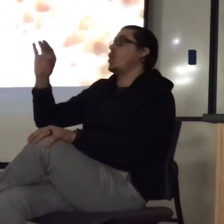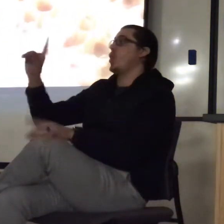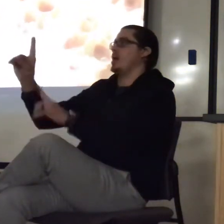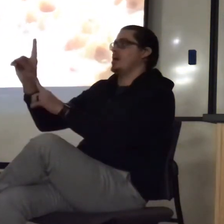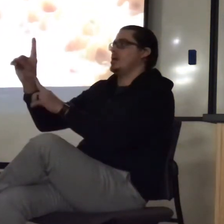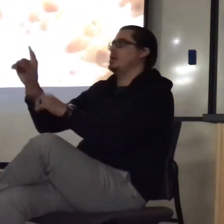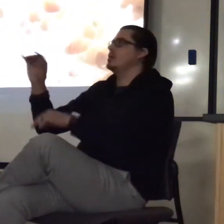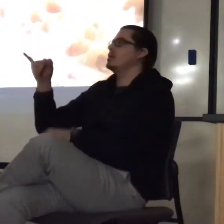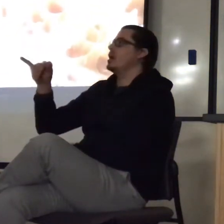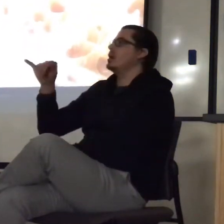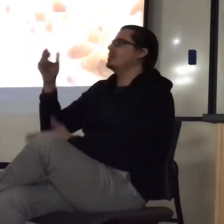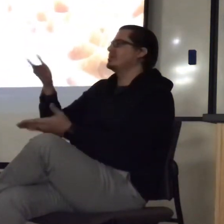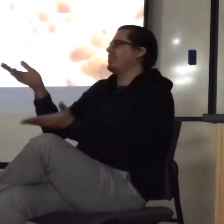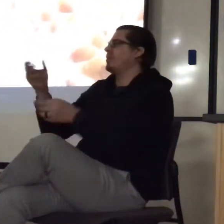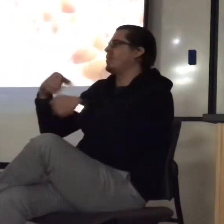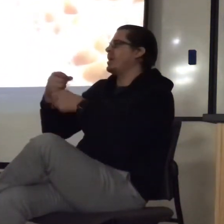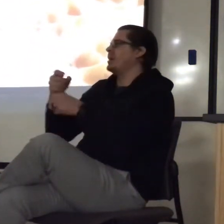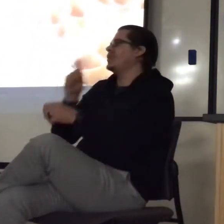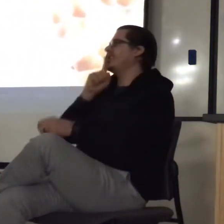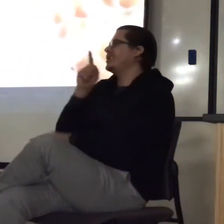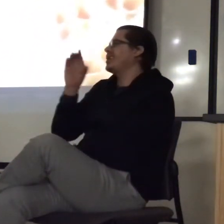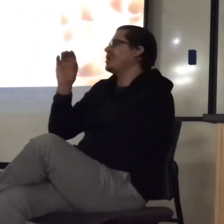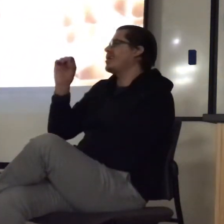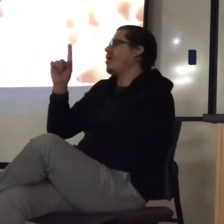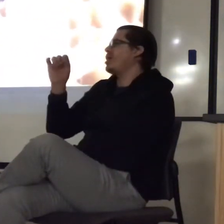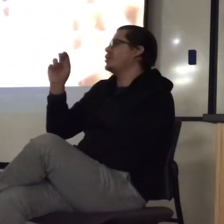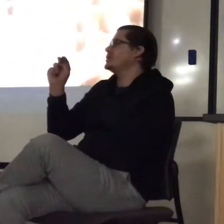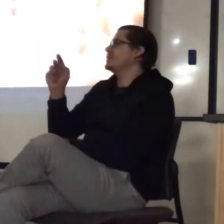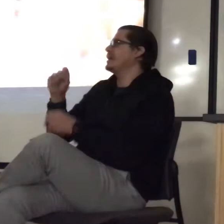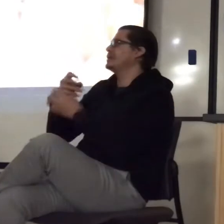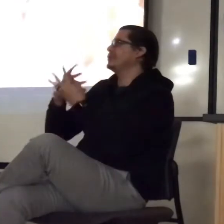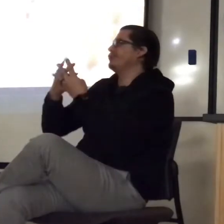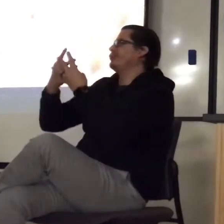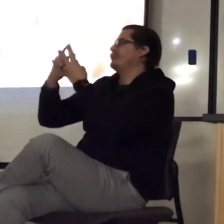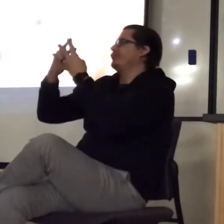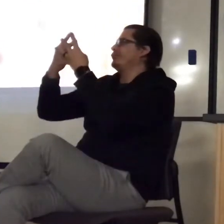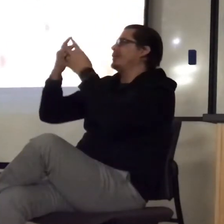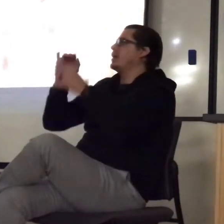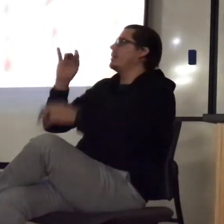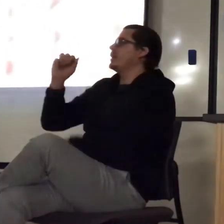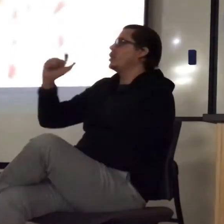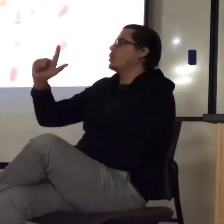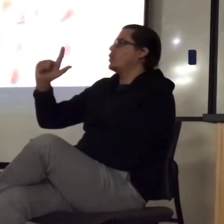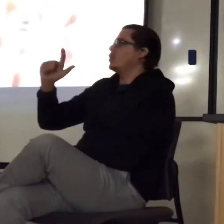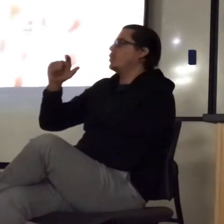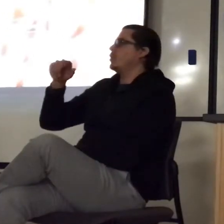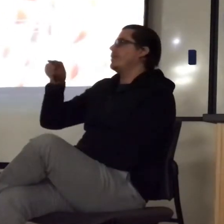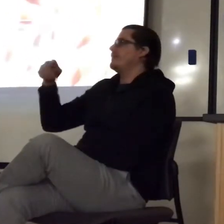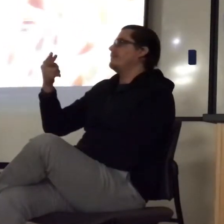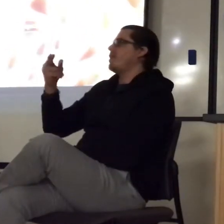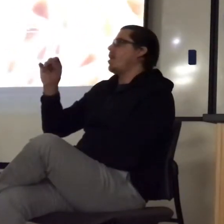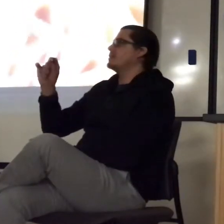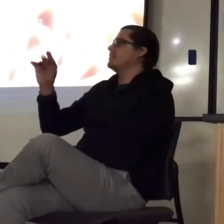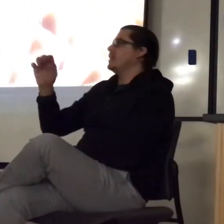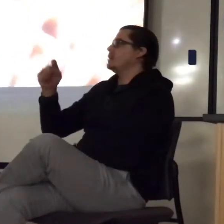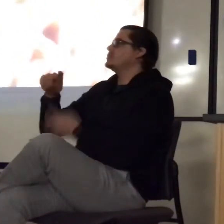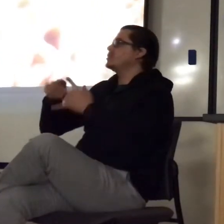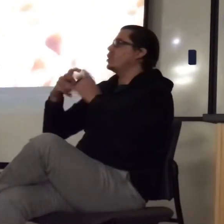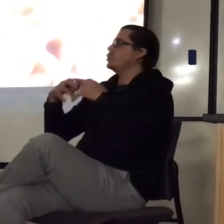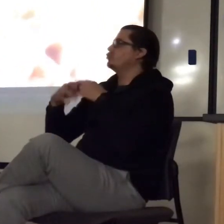Osteoid, a substance made predominantly of collagen, forms a scaffold in which minerals including calcium and phosphate begin to